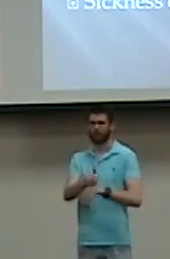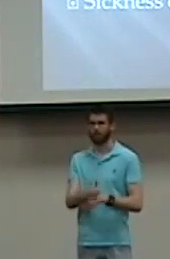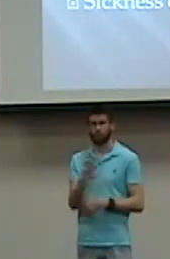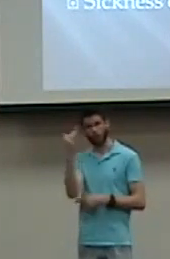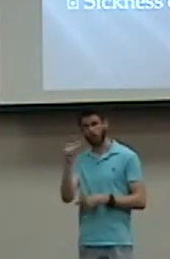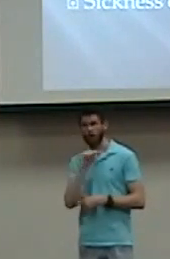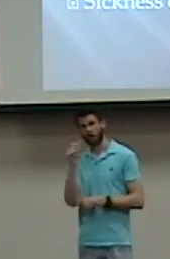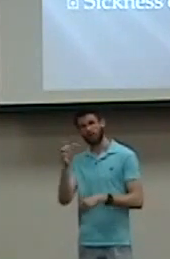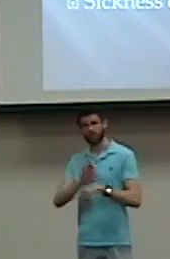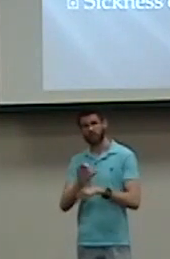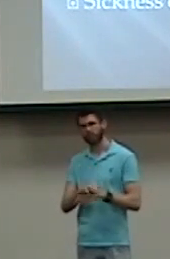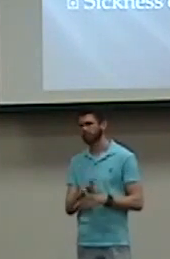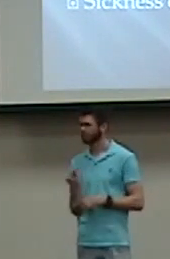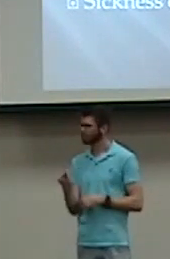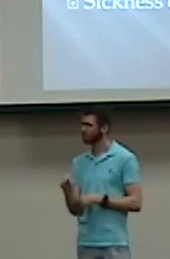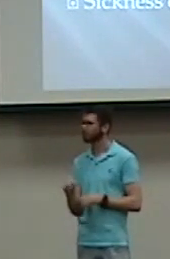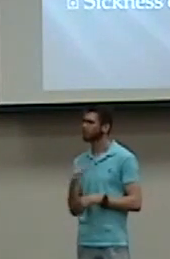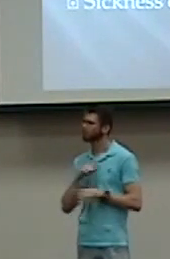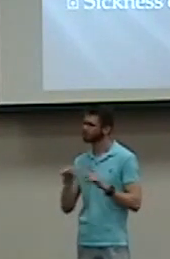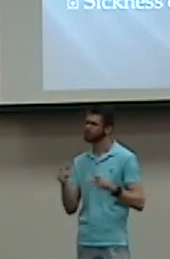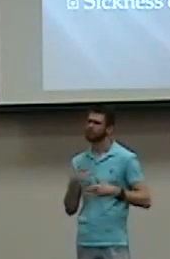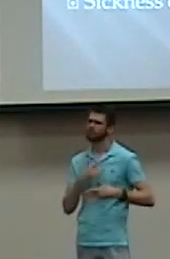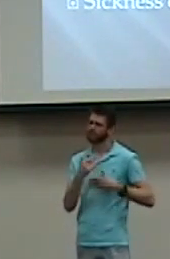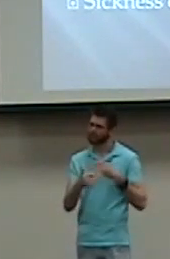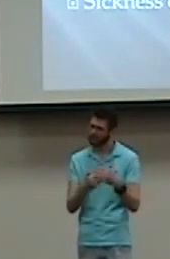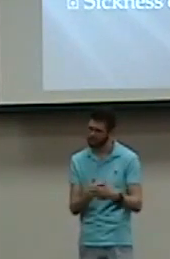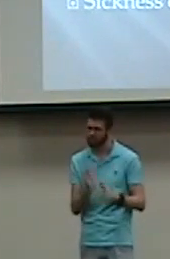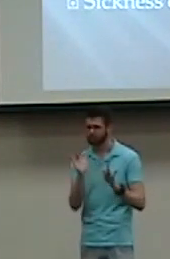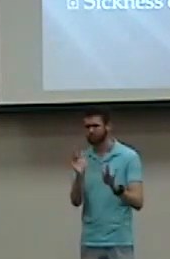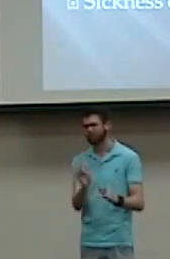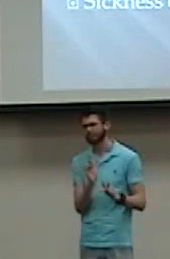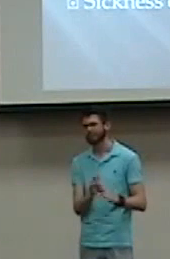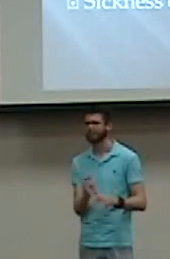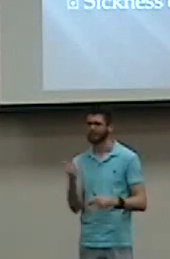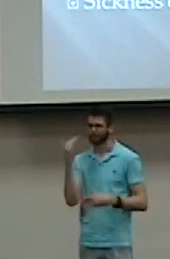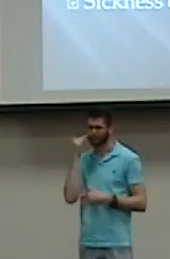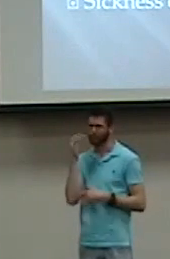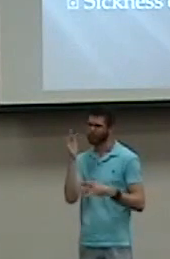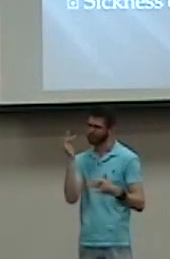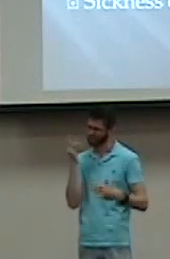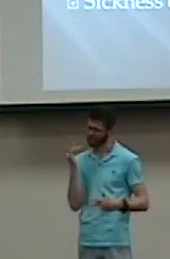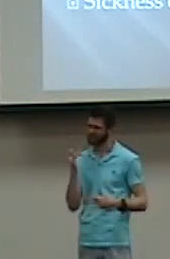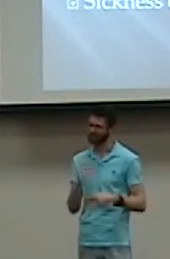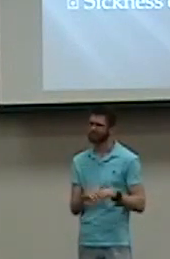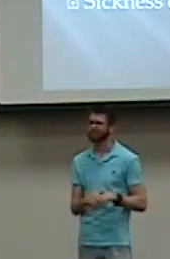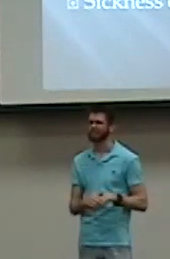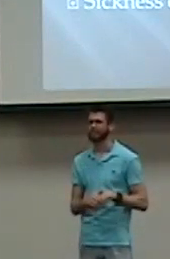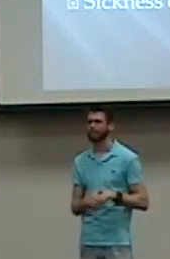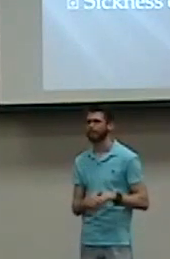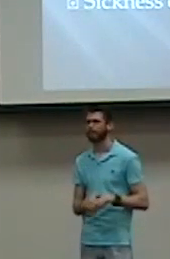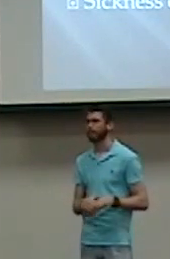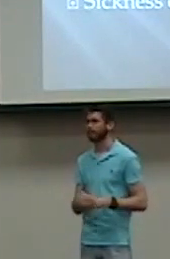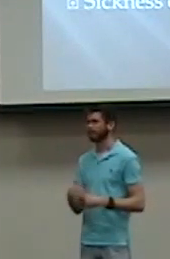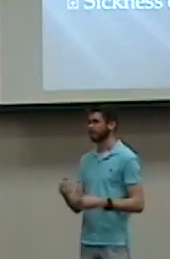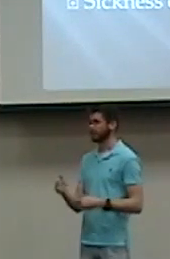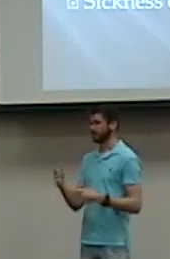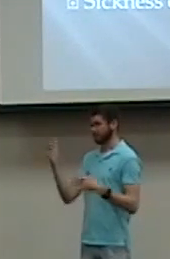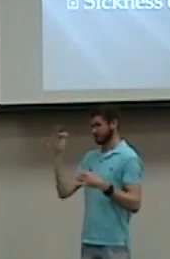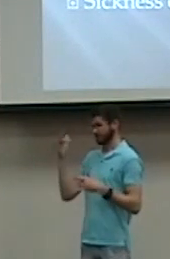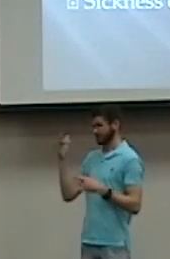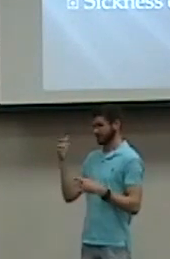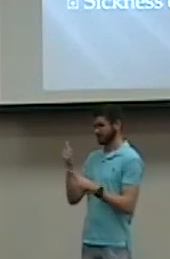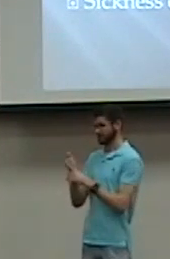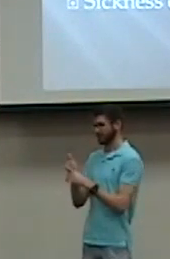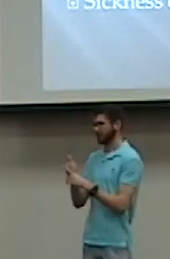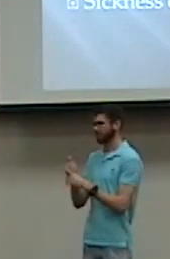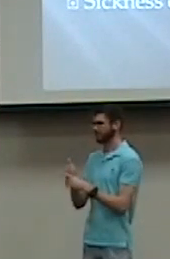In many ways, in many respects, sickness is a living death. This is a quote that Matt Hadley told